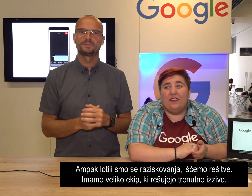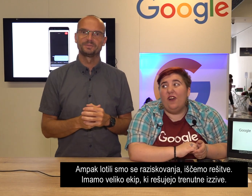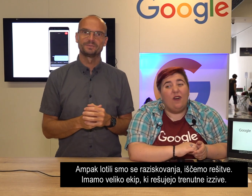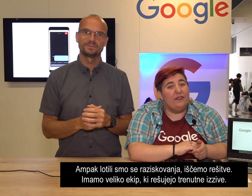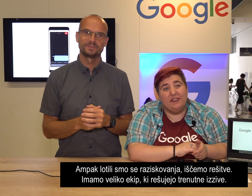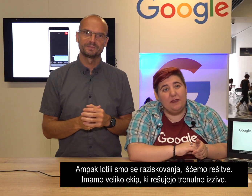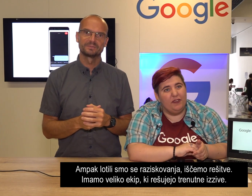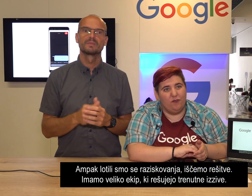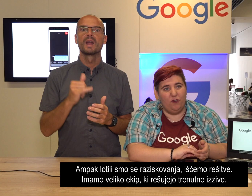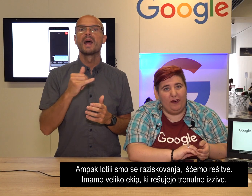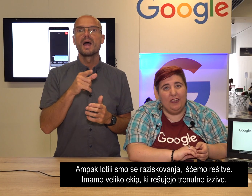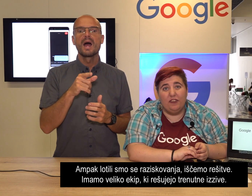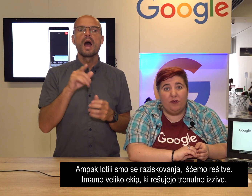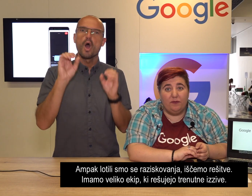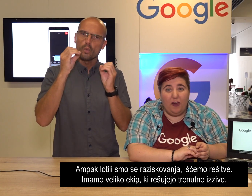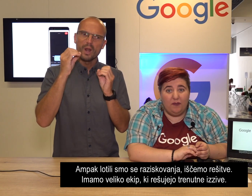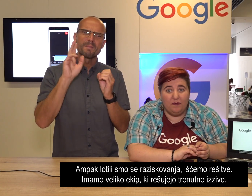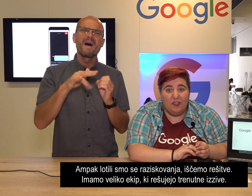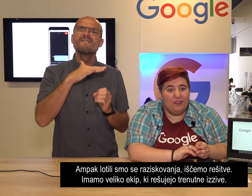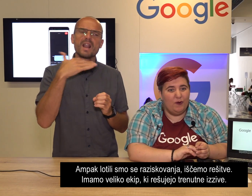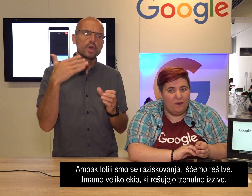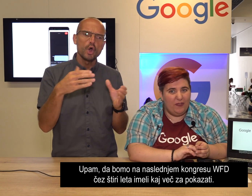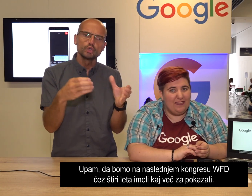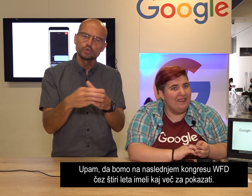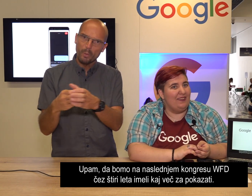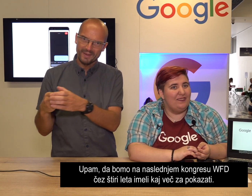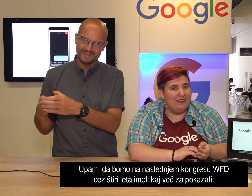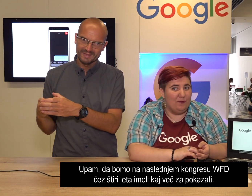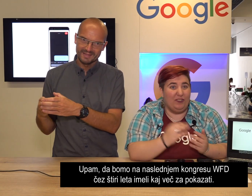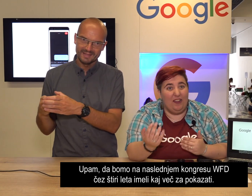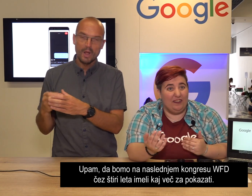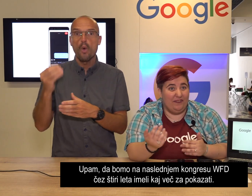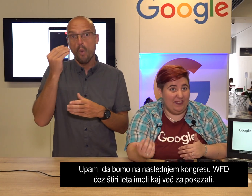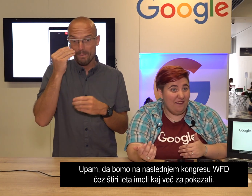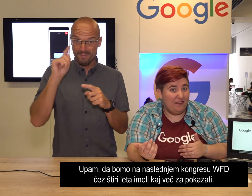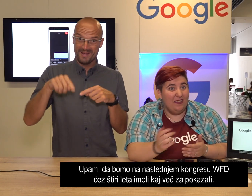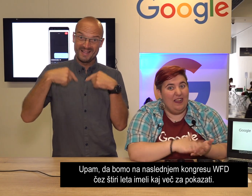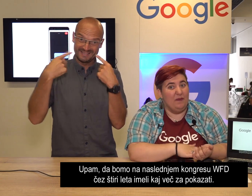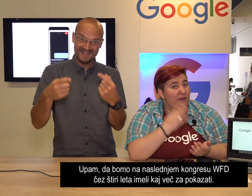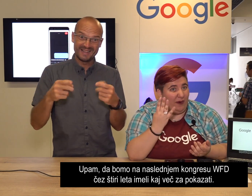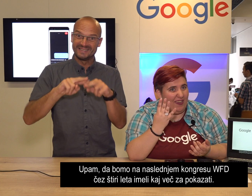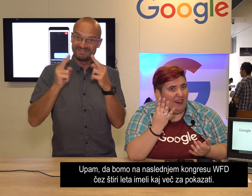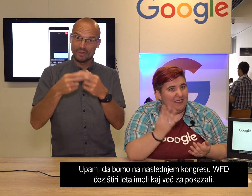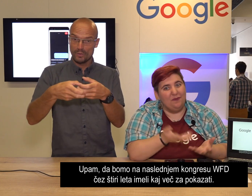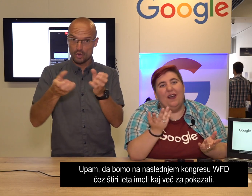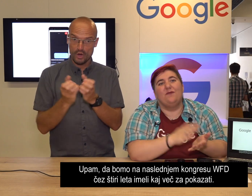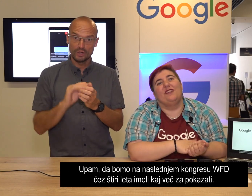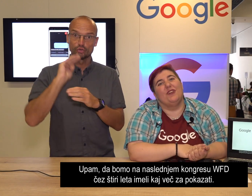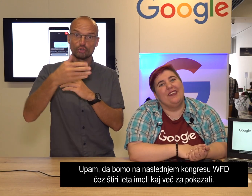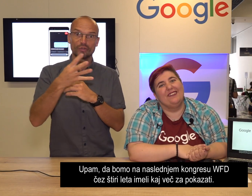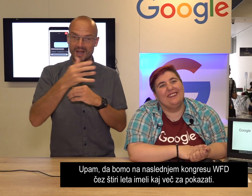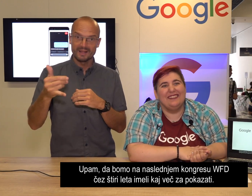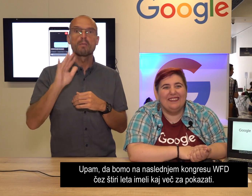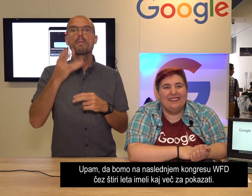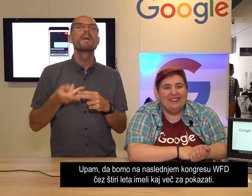And again, there's all different teams at Google working on these sorts of problems. So hopefully at the next World Congress of the Deaf, in 4 years, we'll have more to